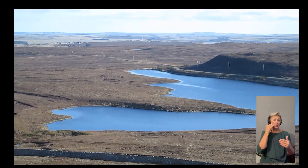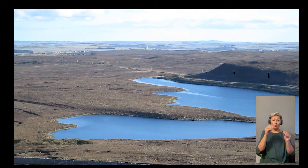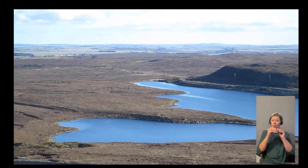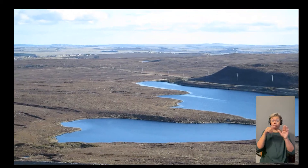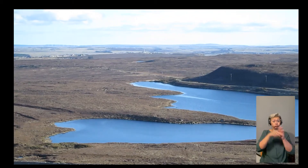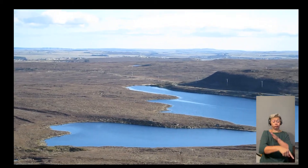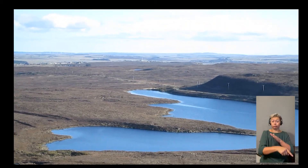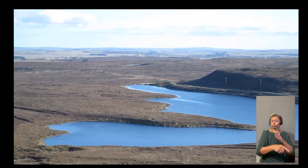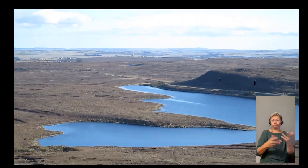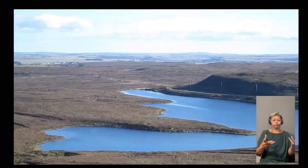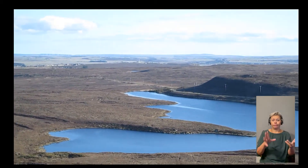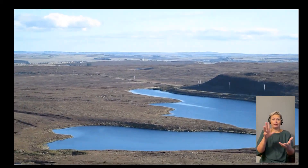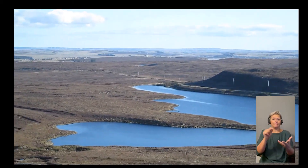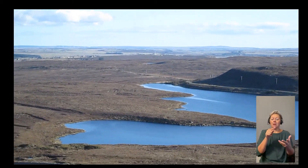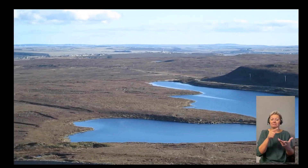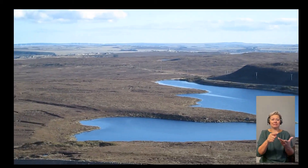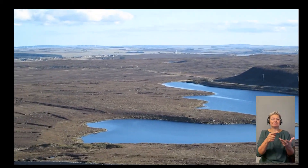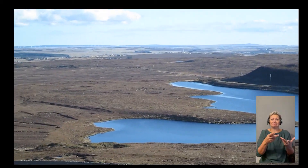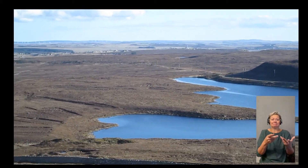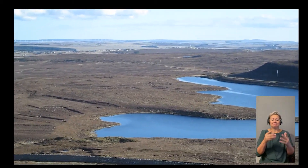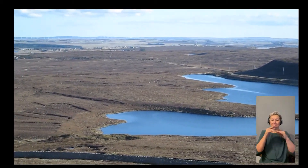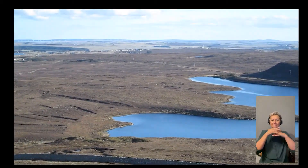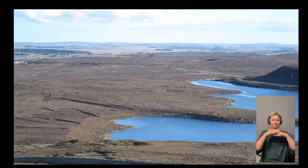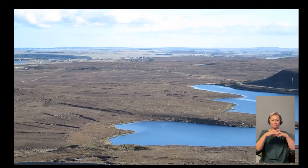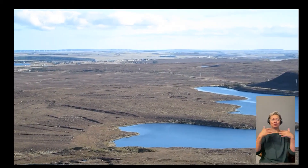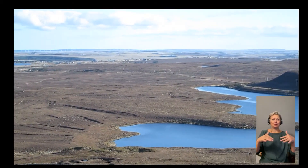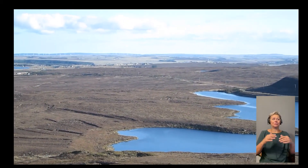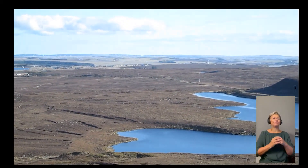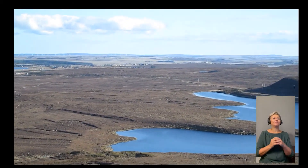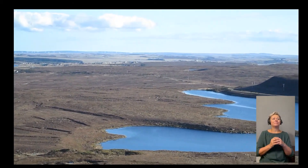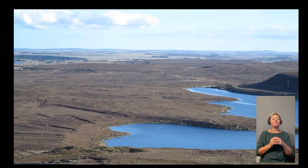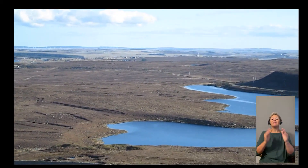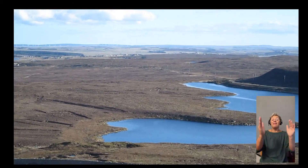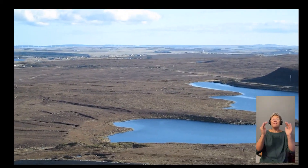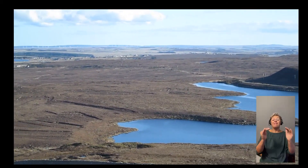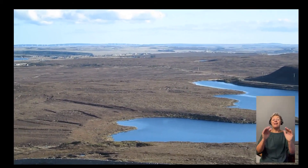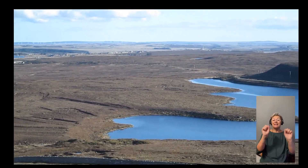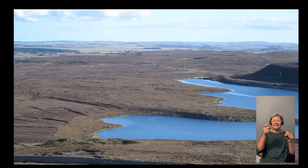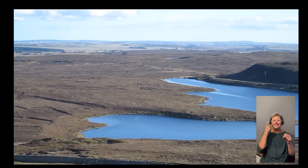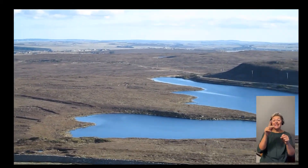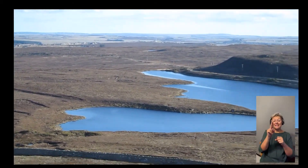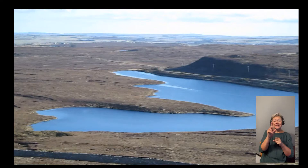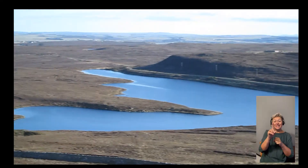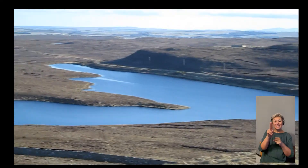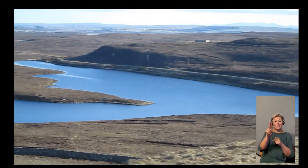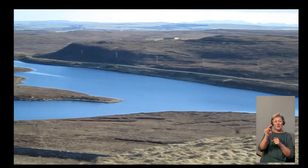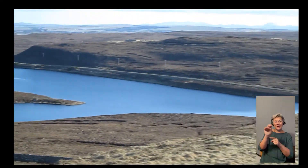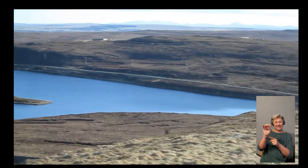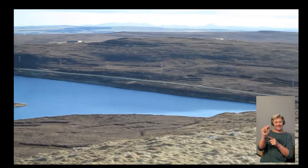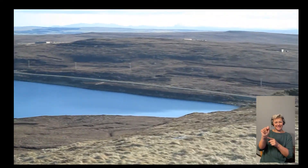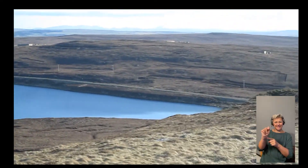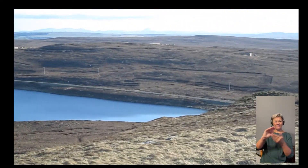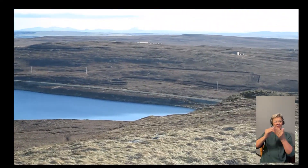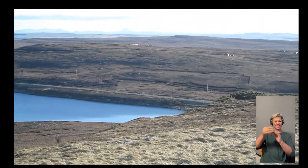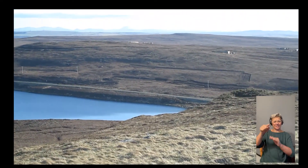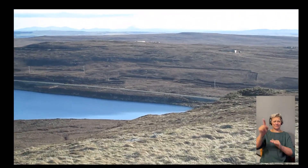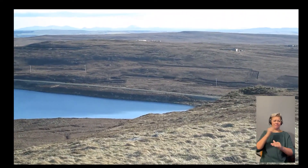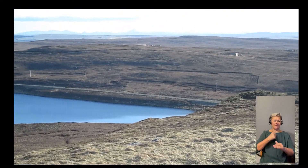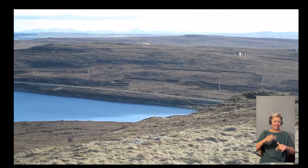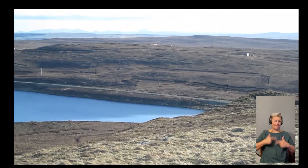to solve. At the edge of the heather is the village of Dunnet where I live. Now looking